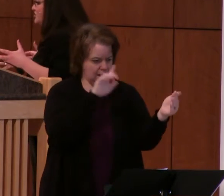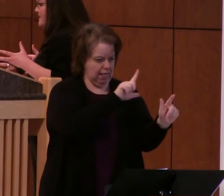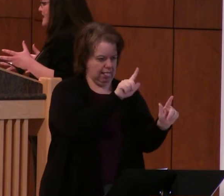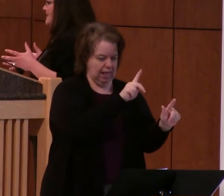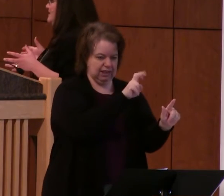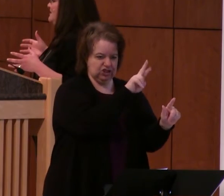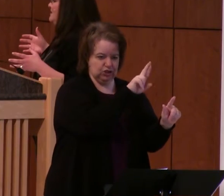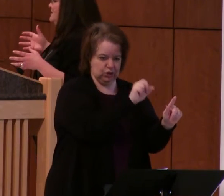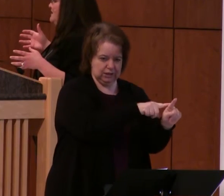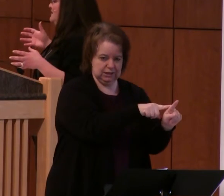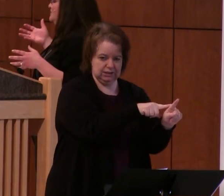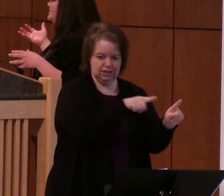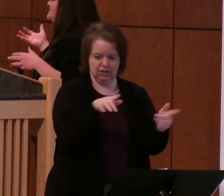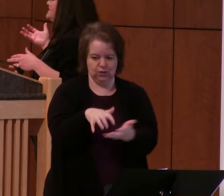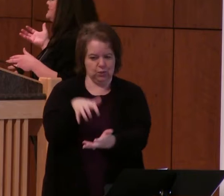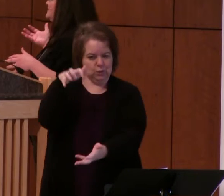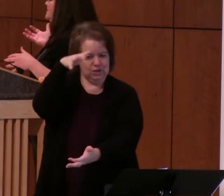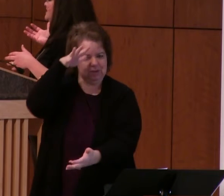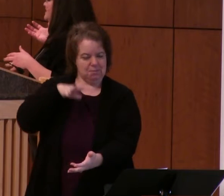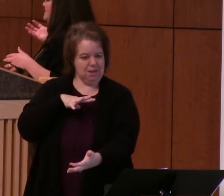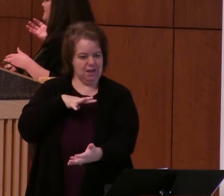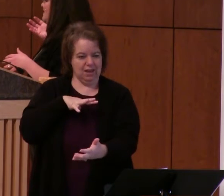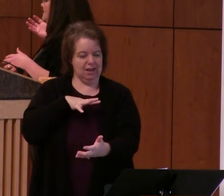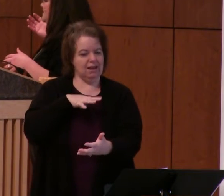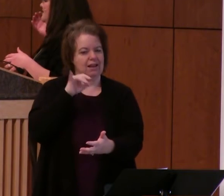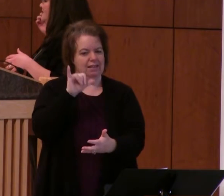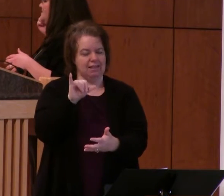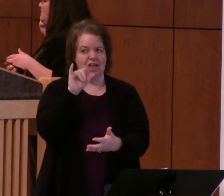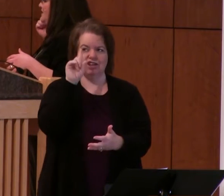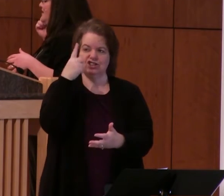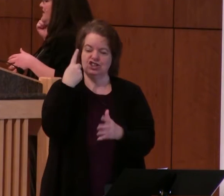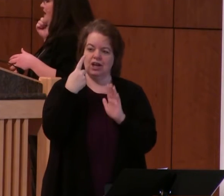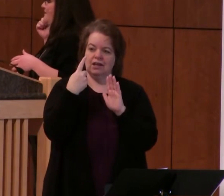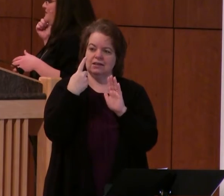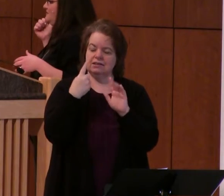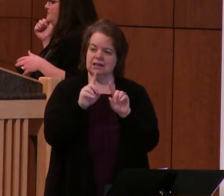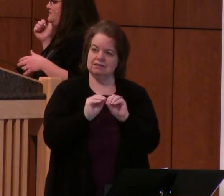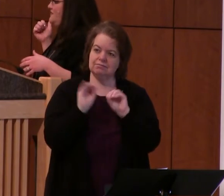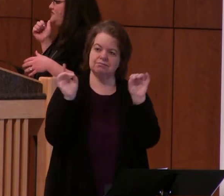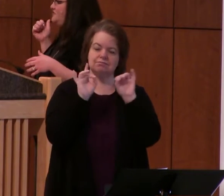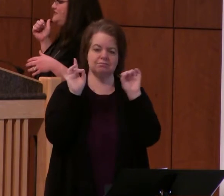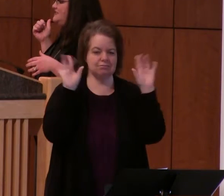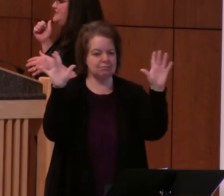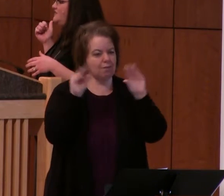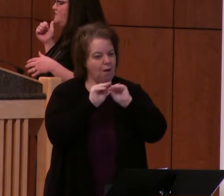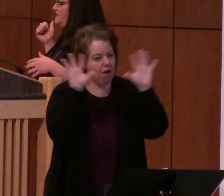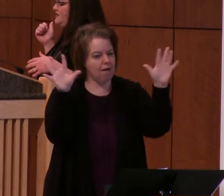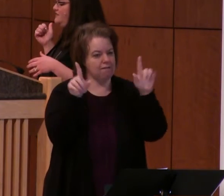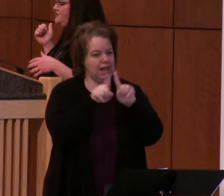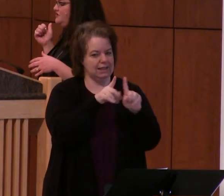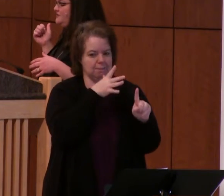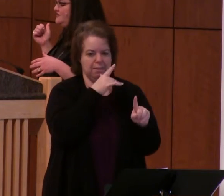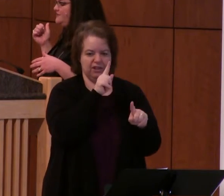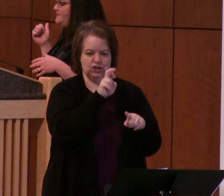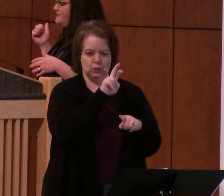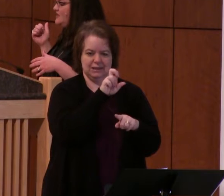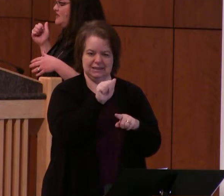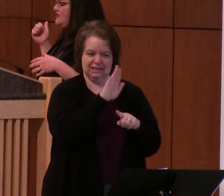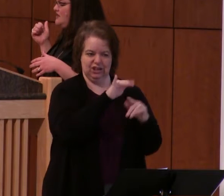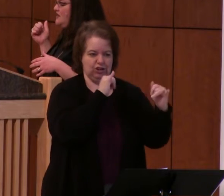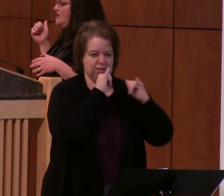and the rich man is just as stark as what happened with Mother Teresa's interview and the